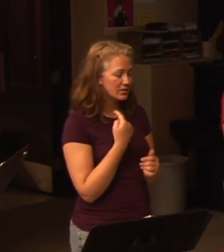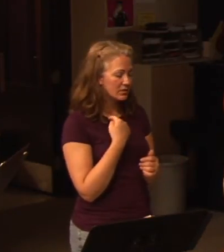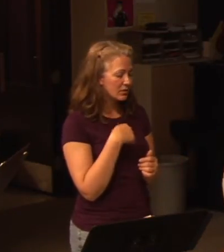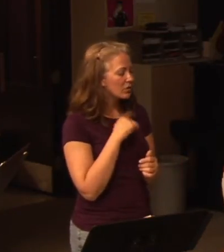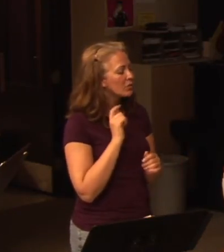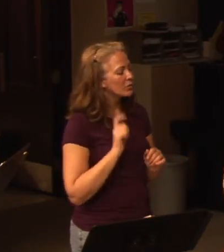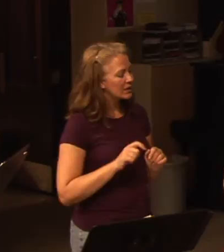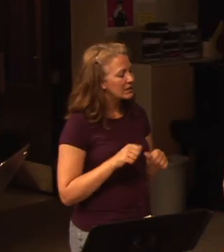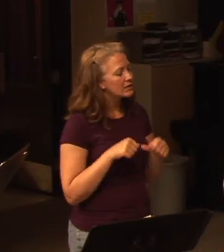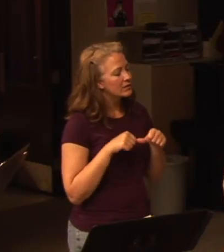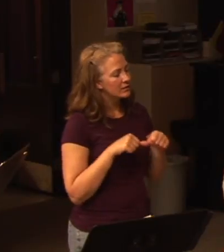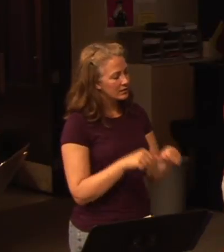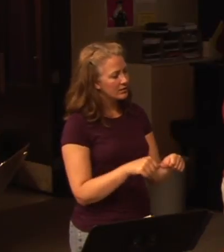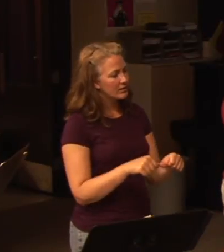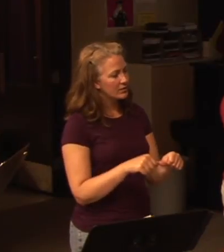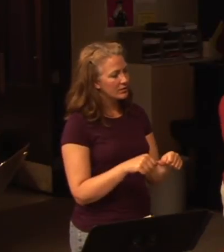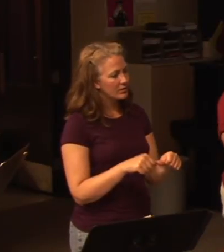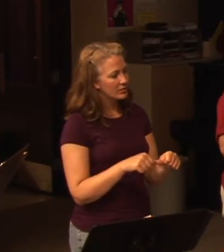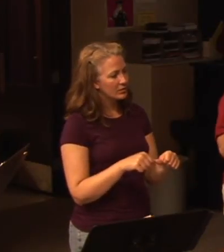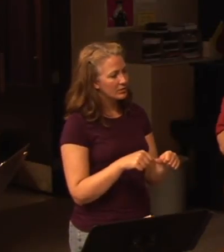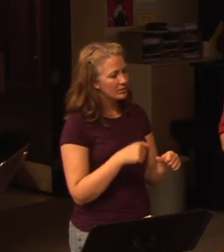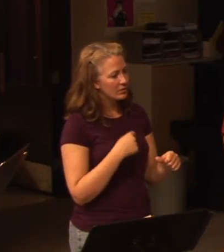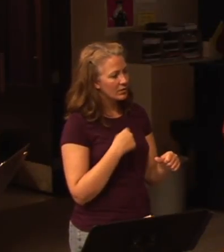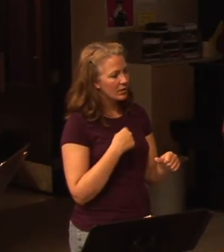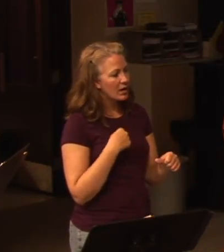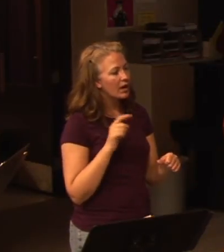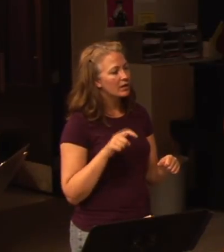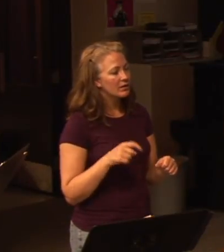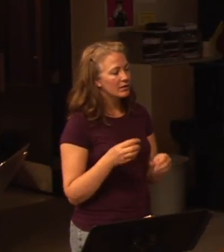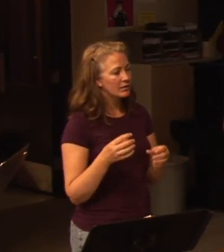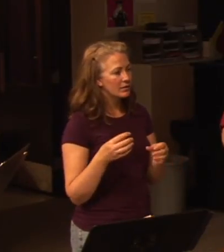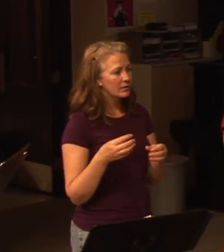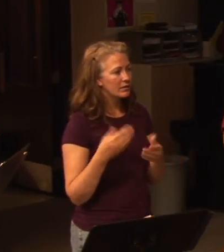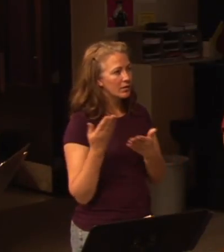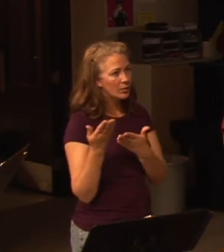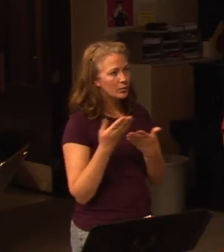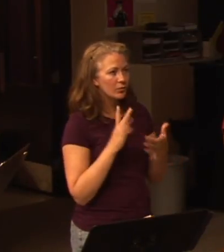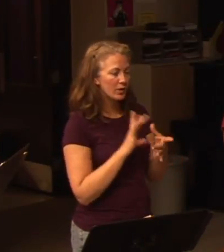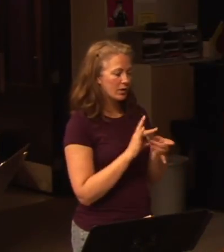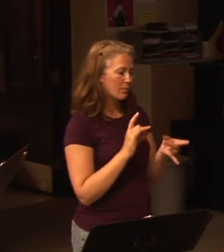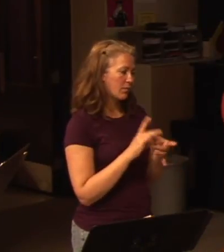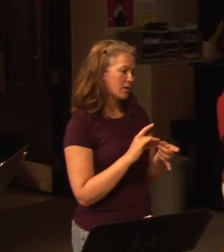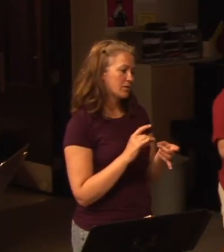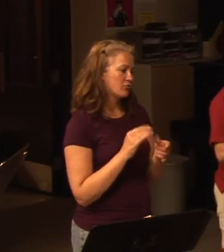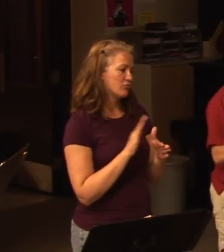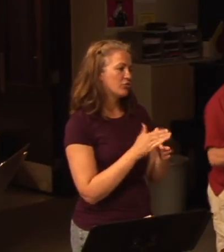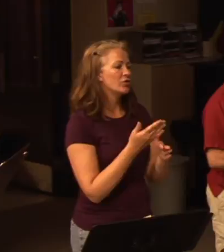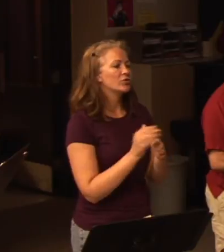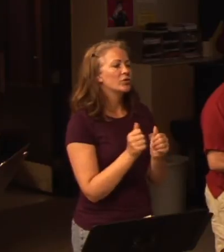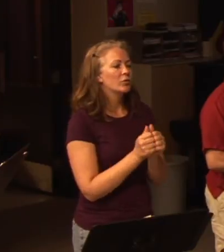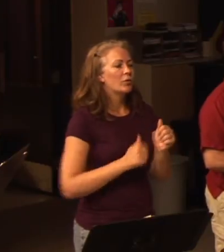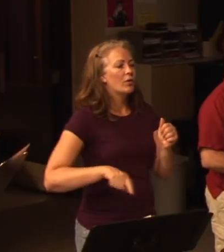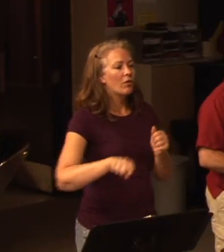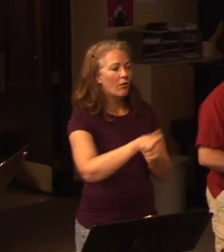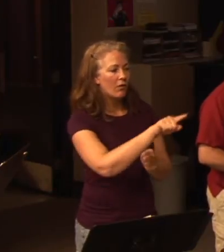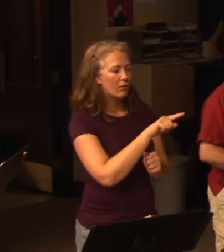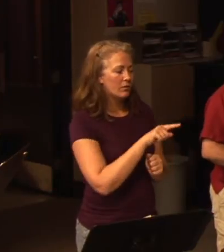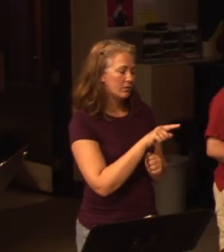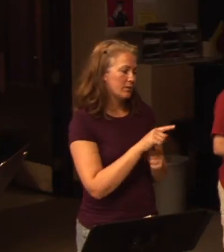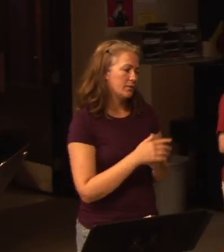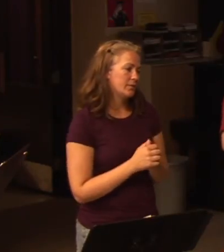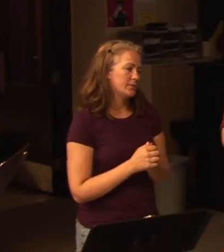because I've come to bring this message, and I need to go with everyone else and share it with them.